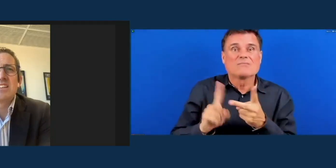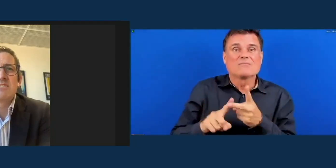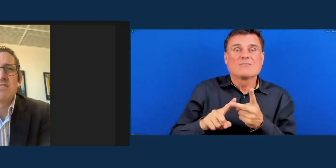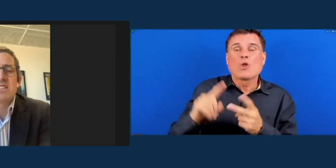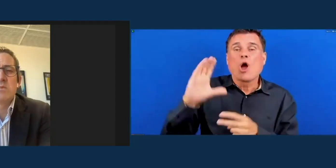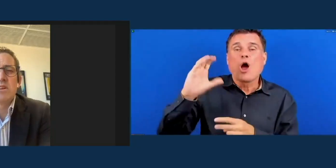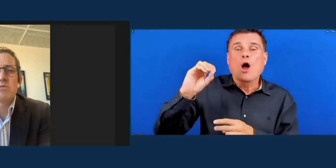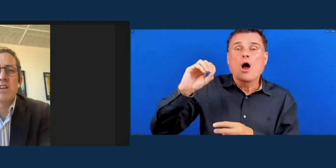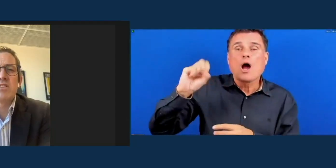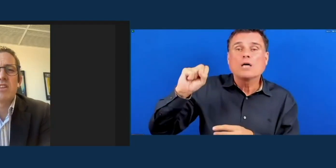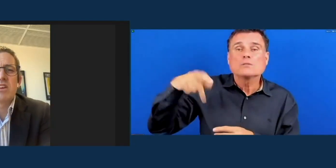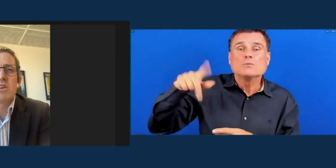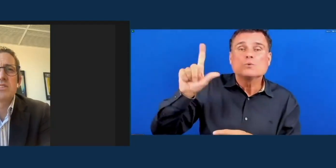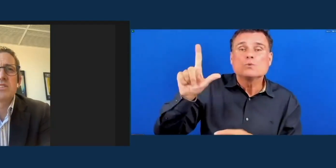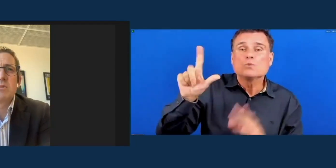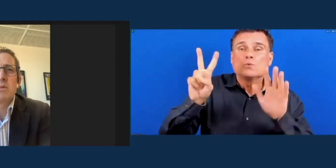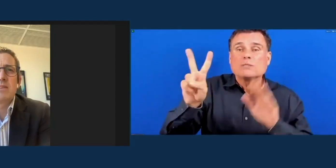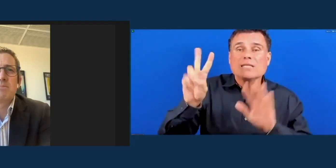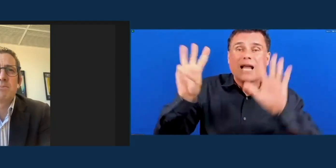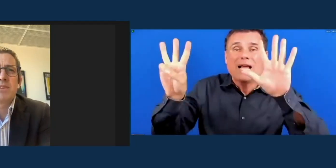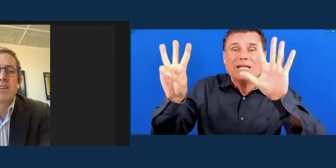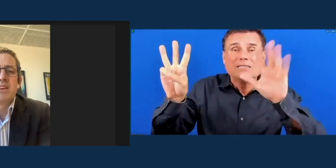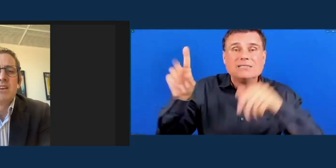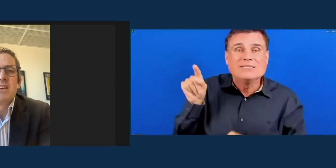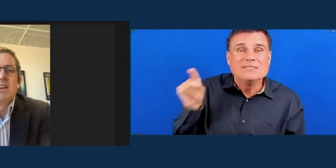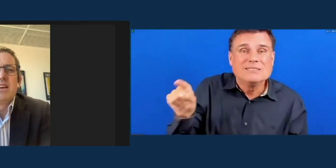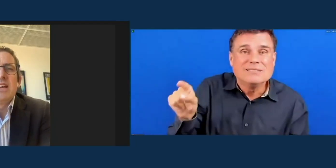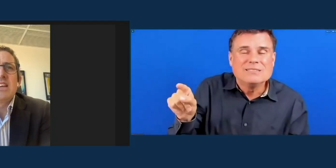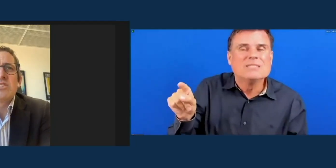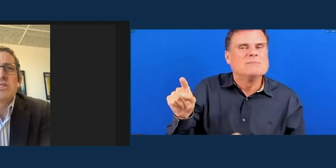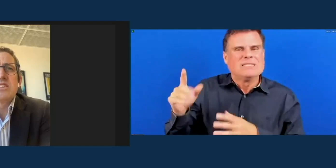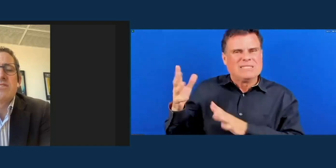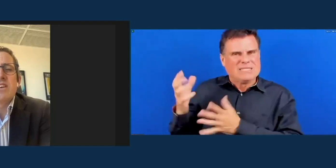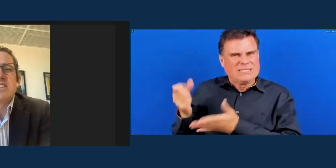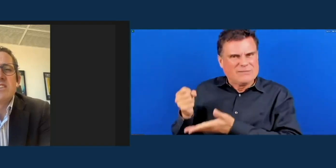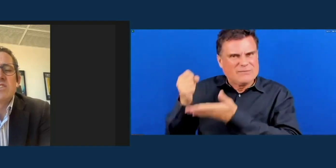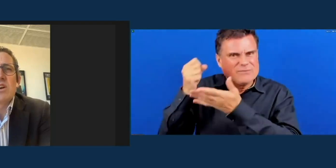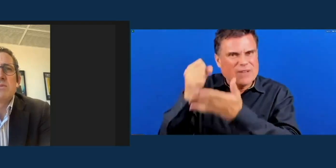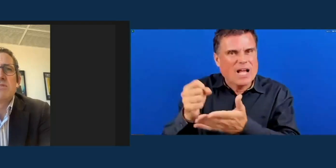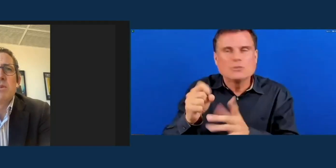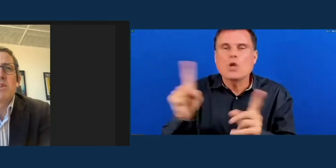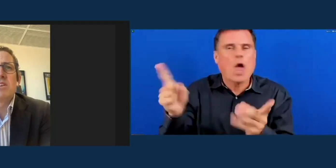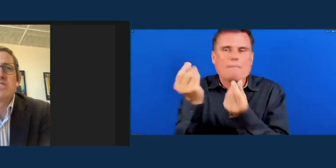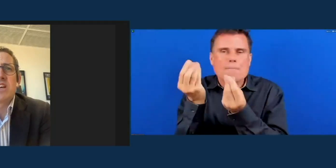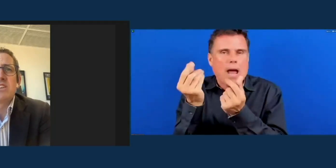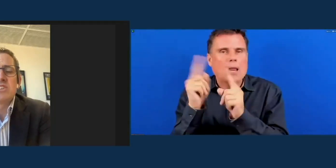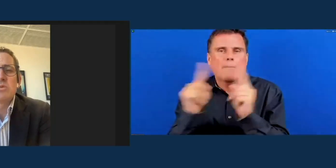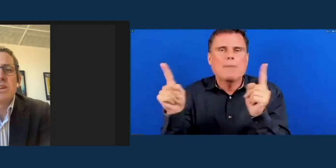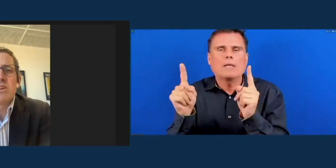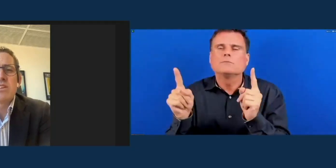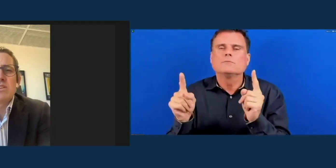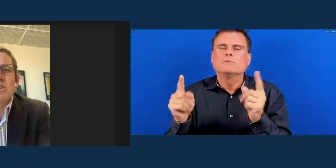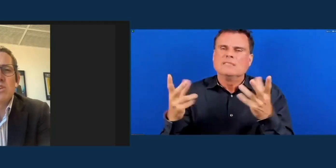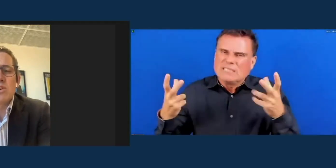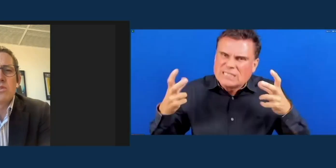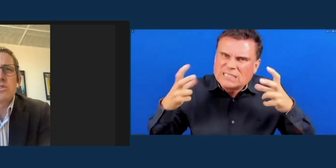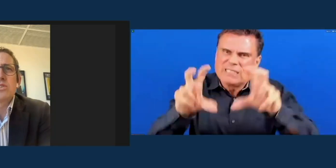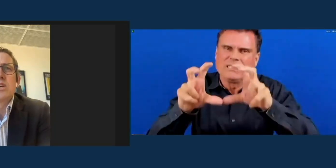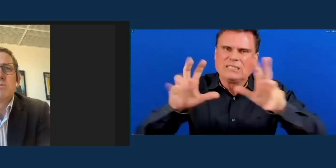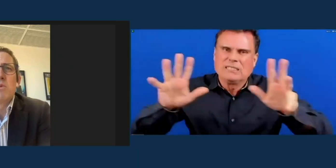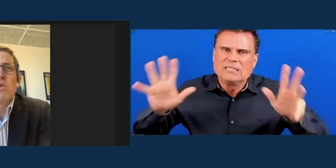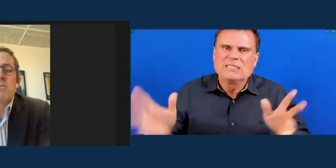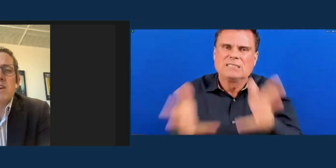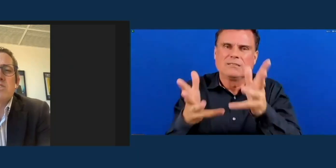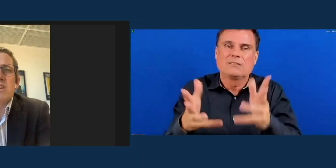education as an investment rather than a cost to be met. In countries that are facing these types of myriad of challenges, we know that